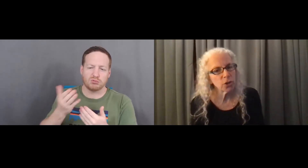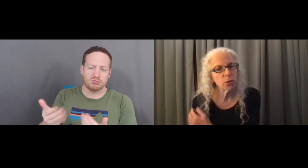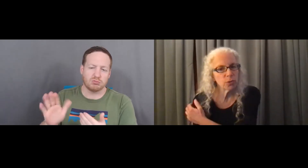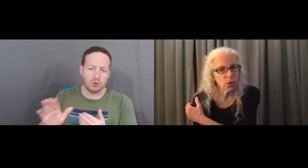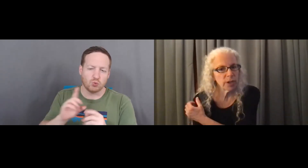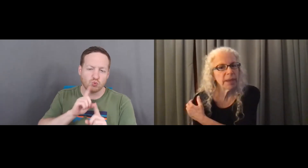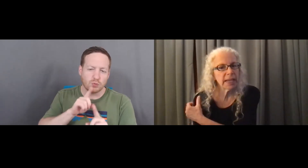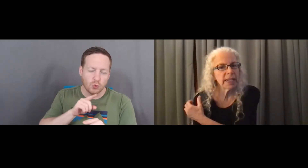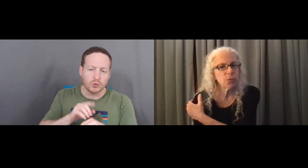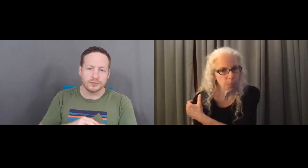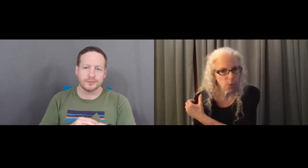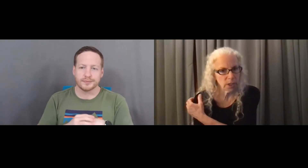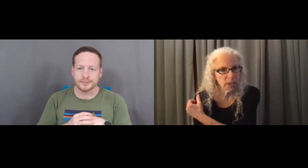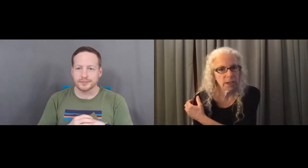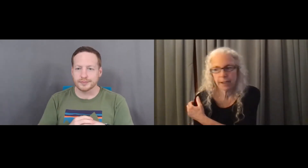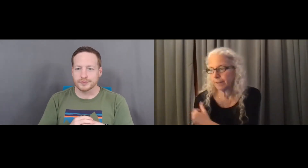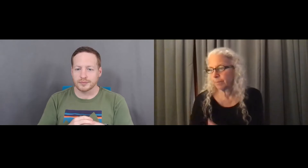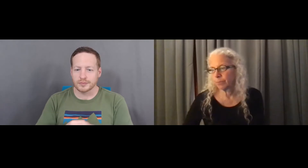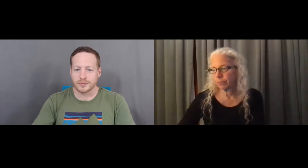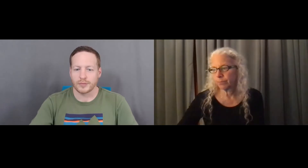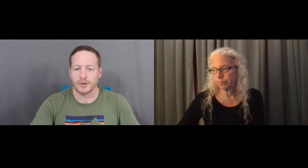who's going to make his report.